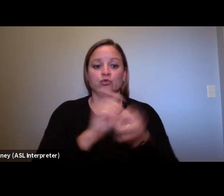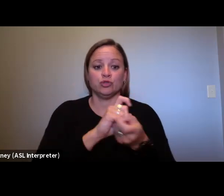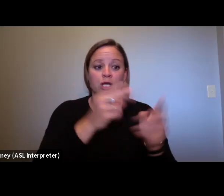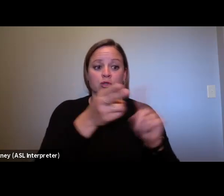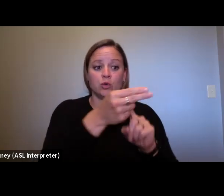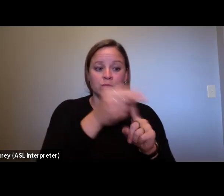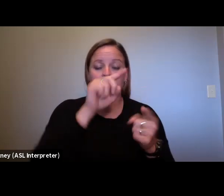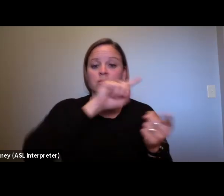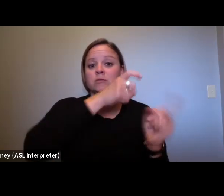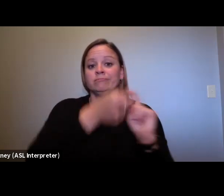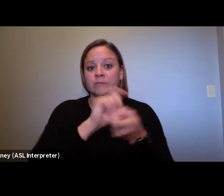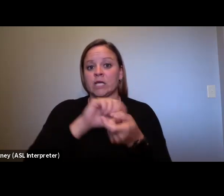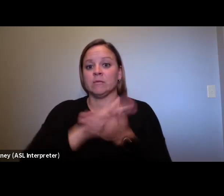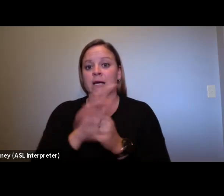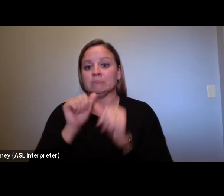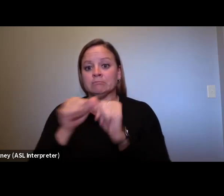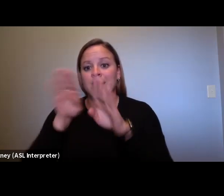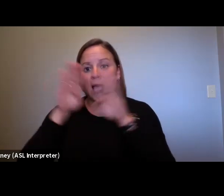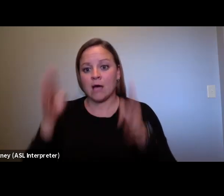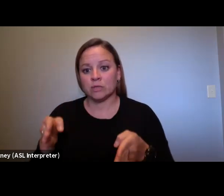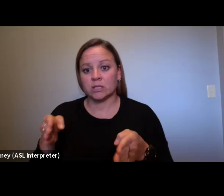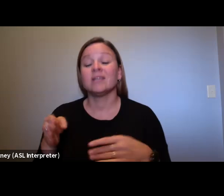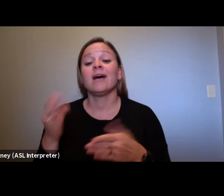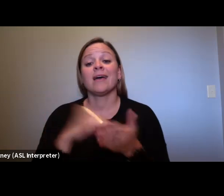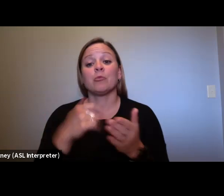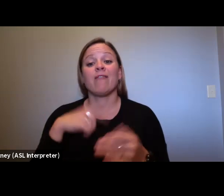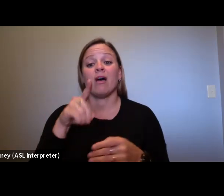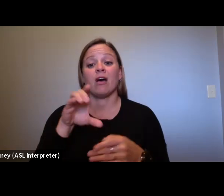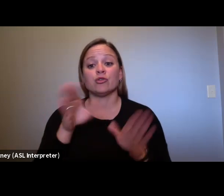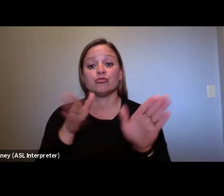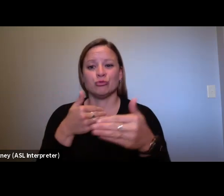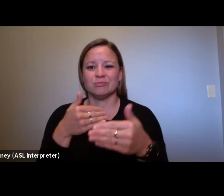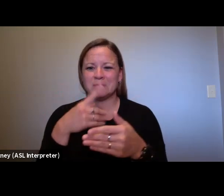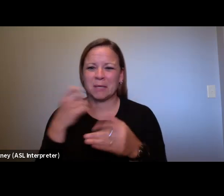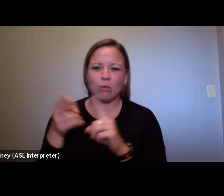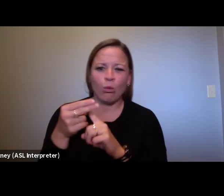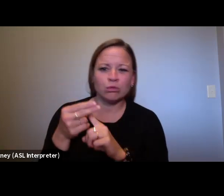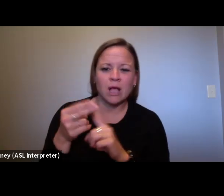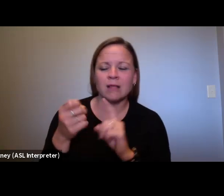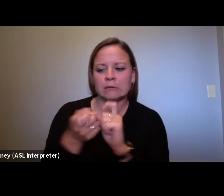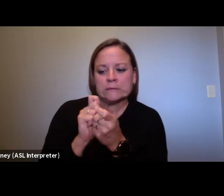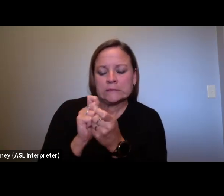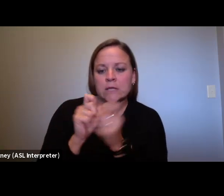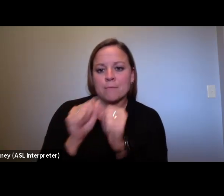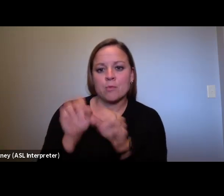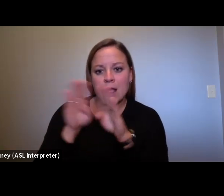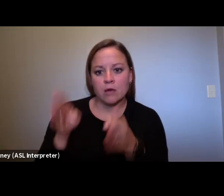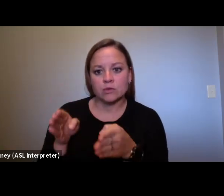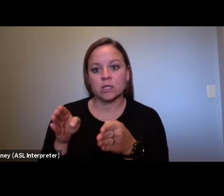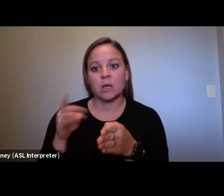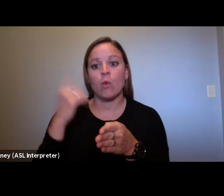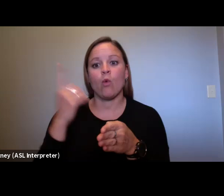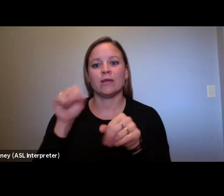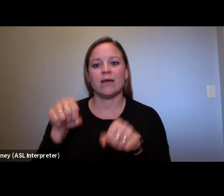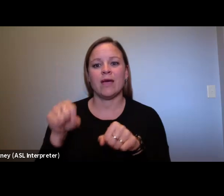So we have 100 rooms, but again, because it was a motel and now it's being converted to permanent housing, we were only able